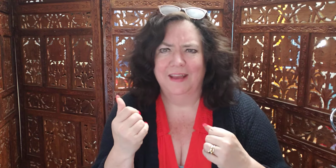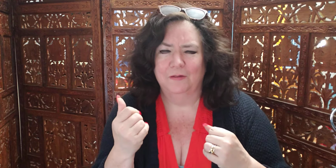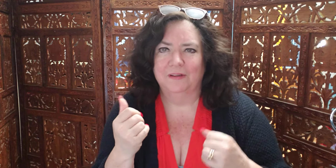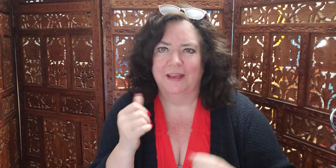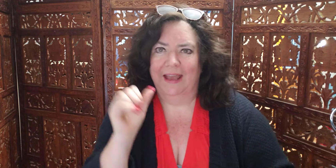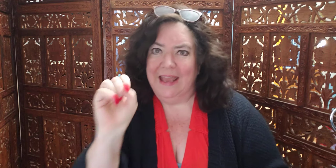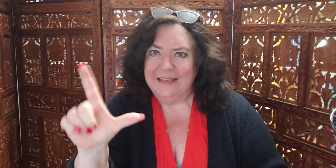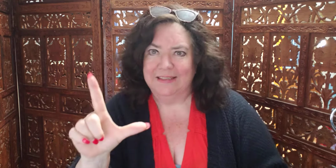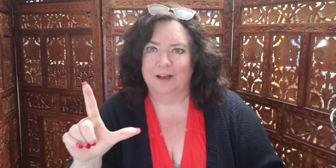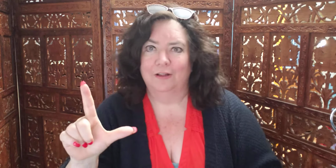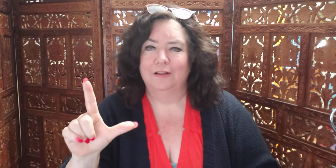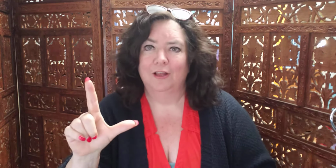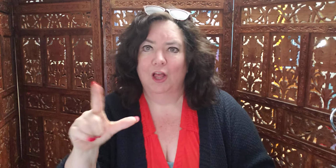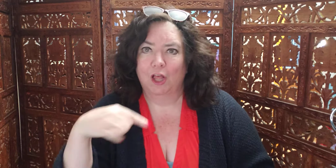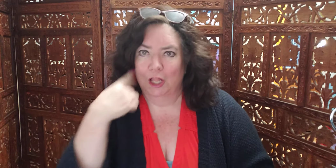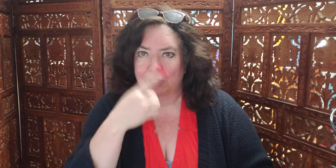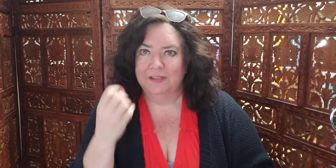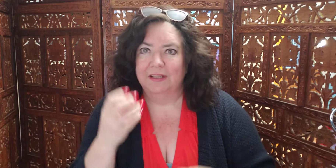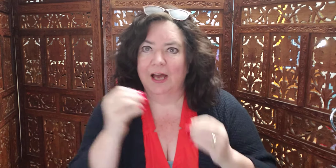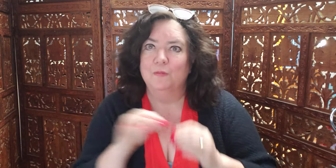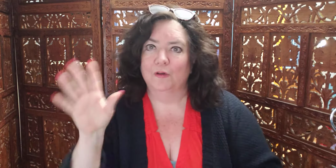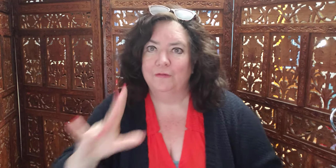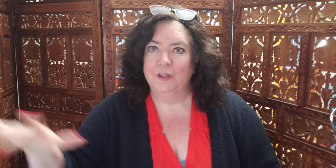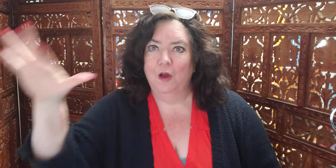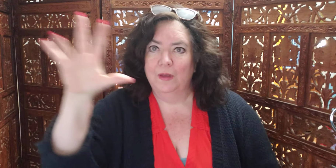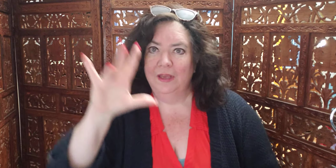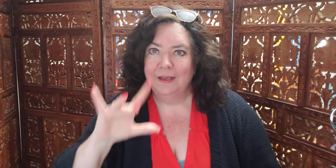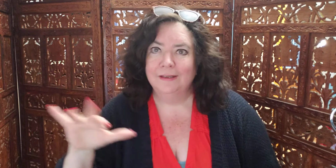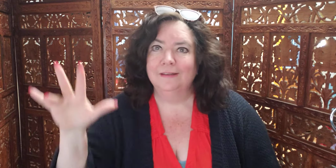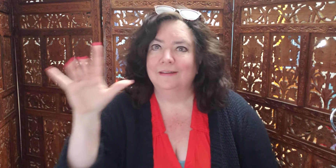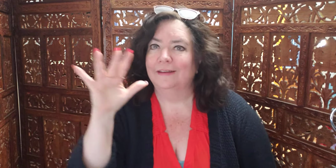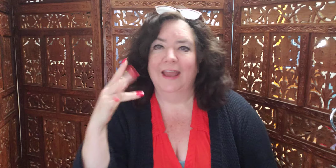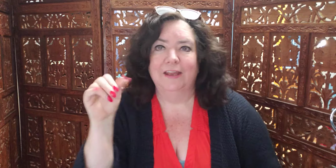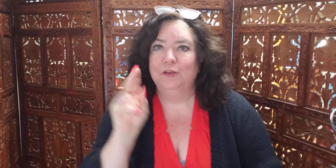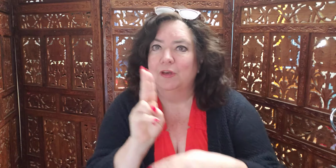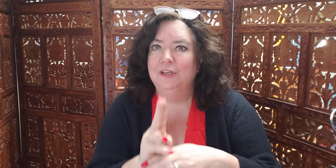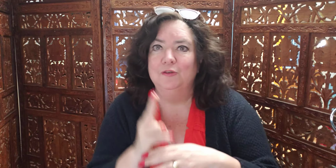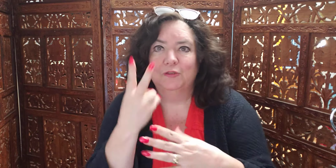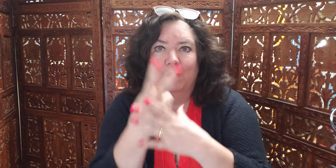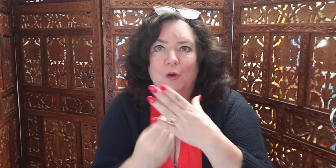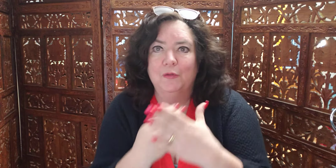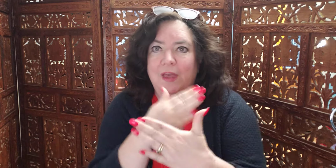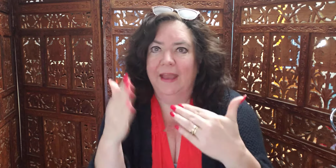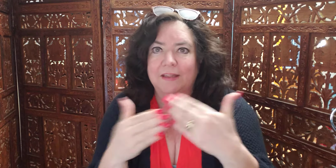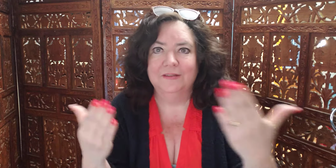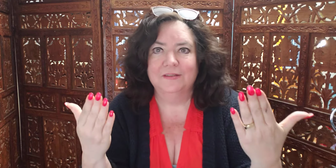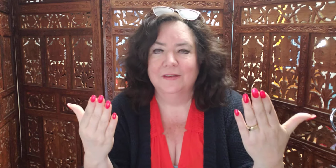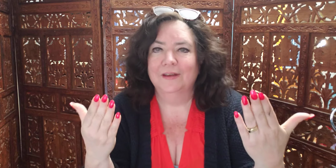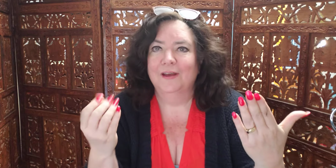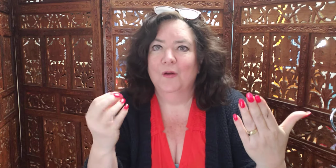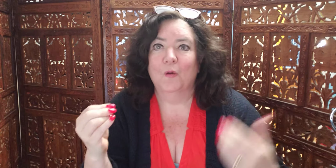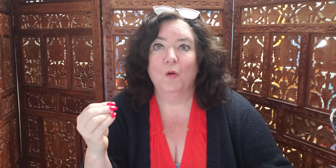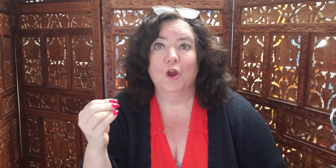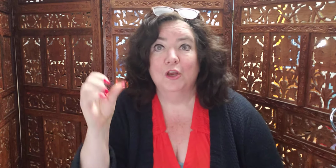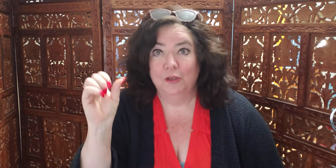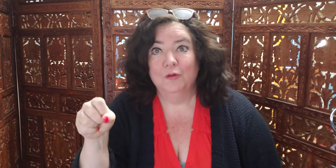Now, ASL looks a lot more flowy, and you can use both hands, or you